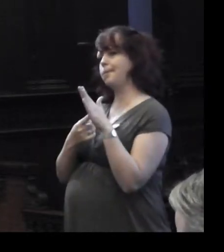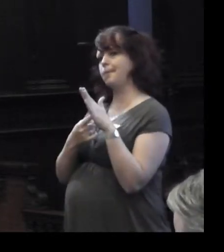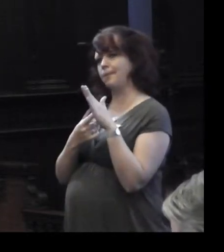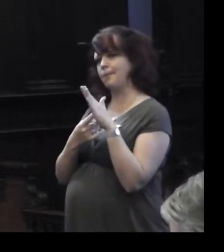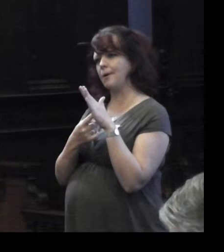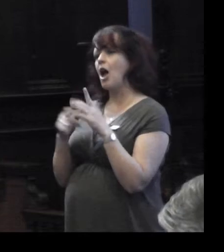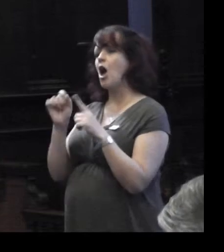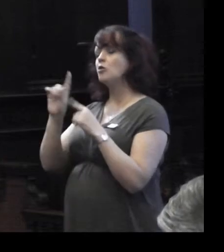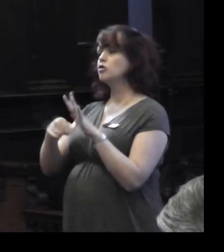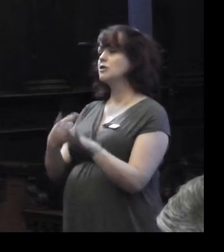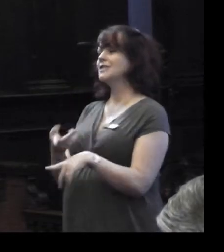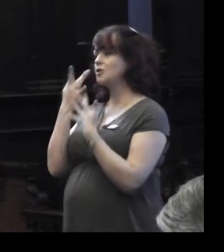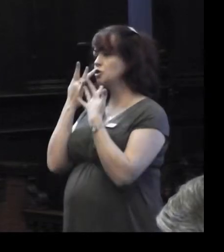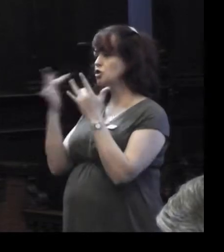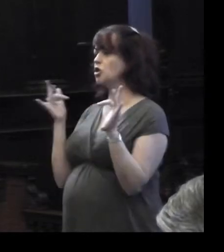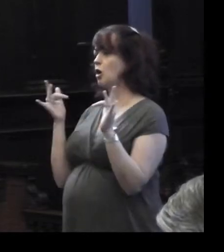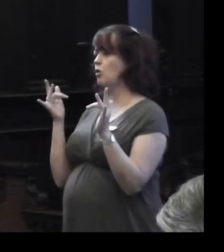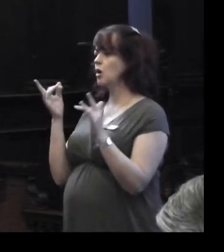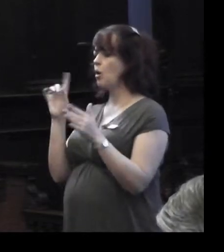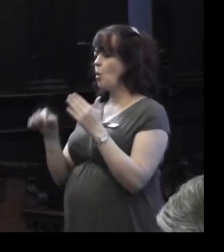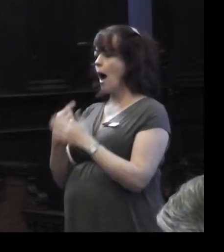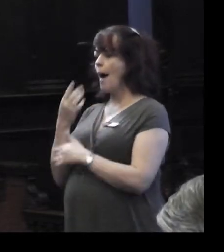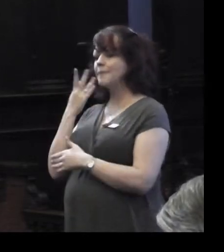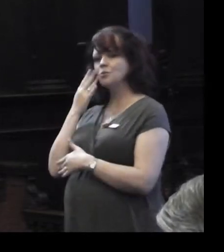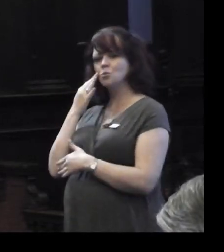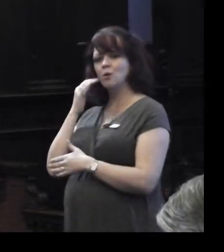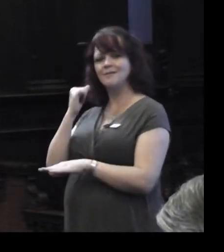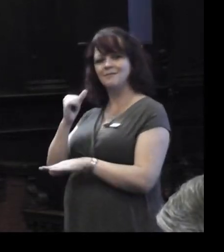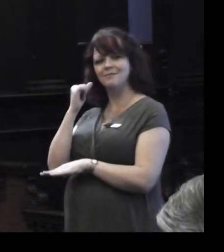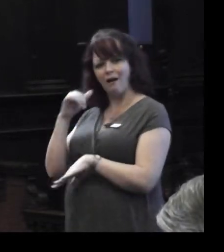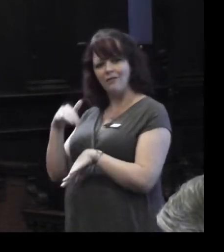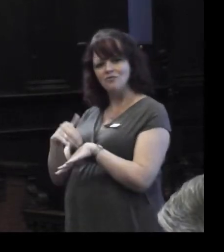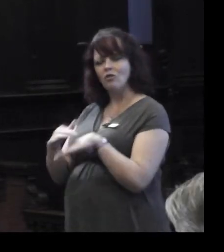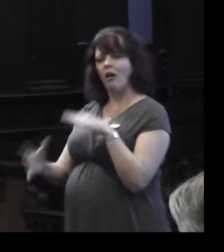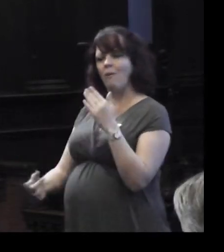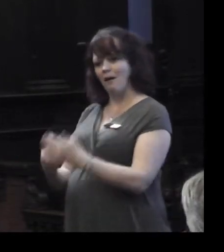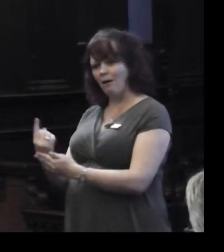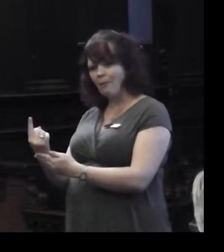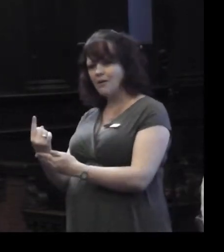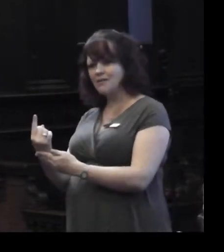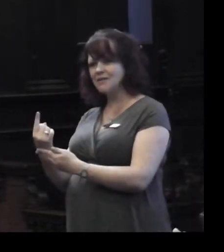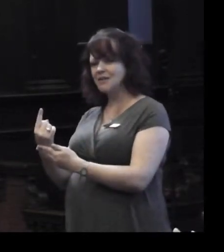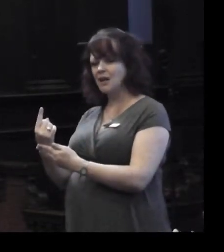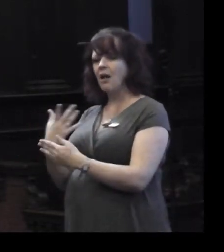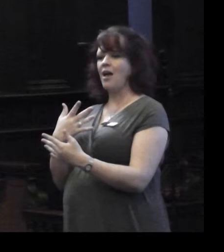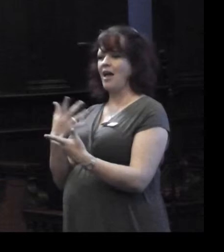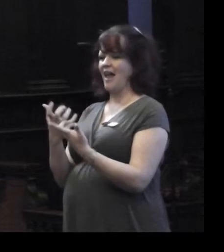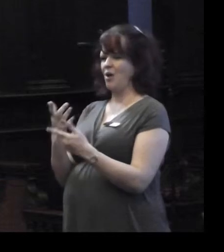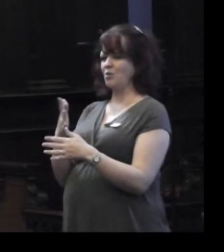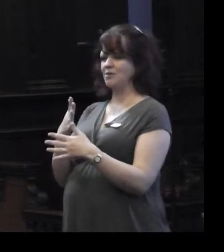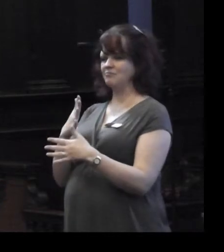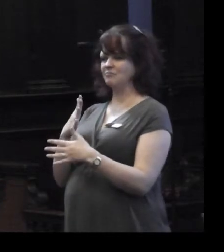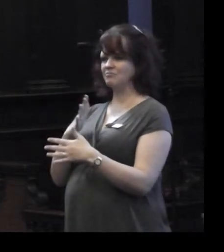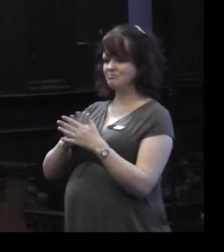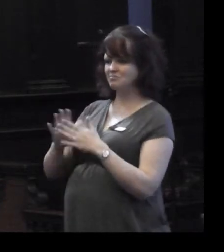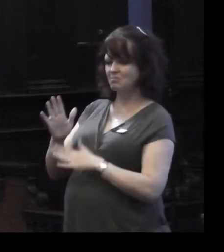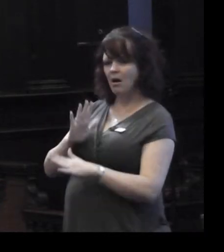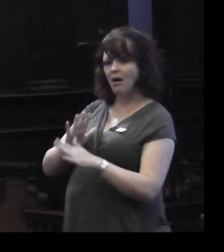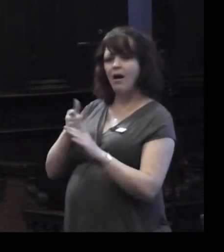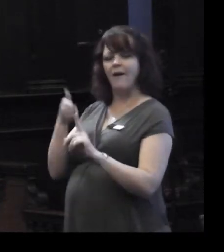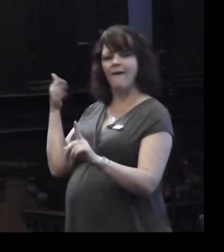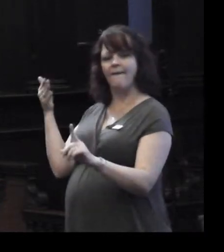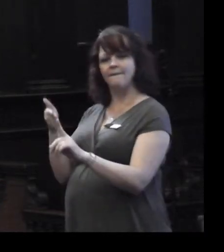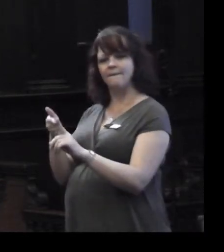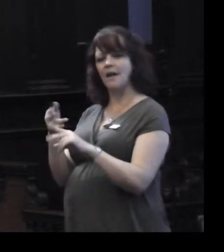the outcome when knife crime occurs, and also the actions that directly affect family, friends,